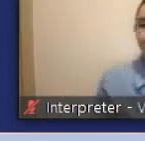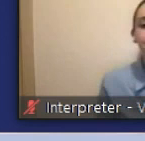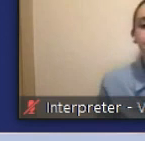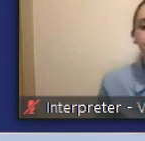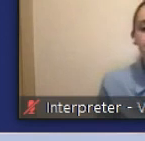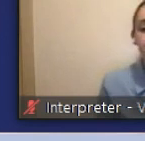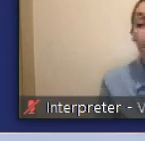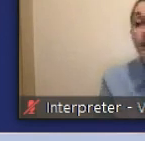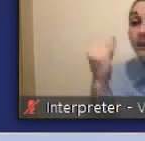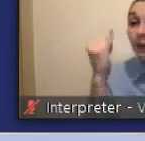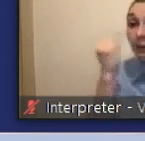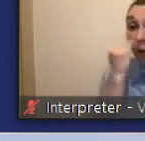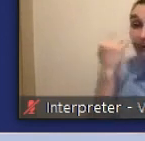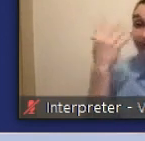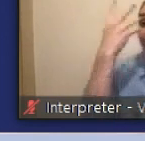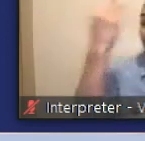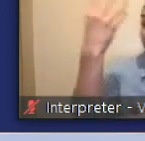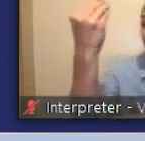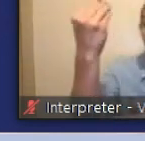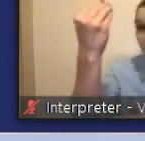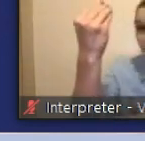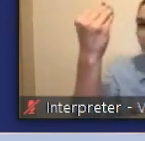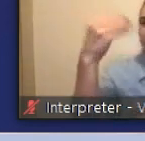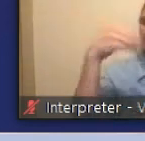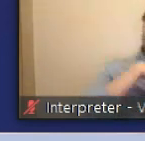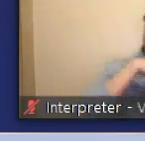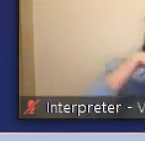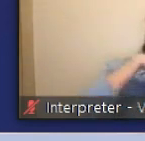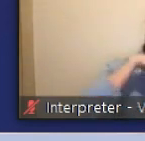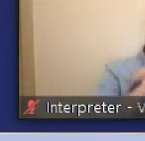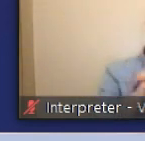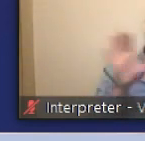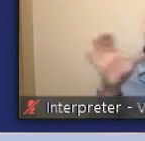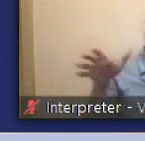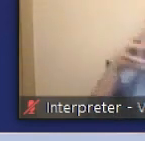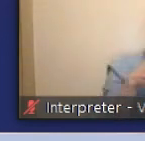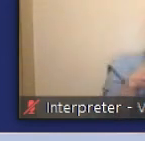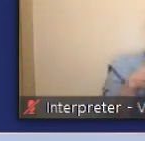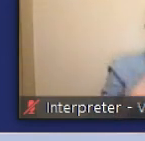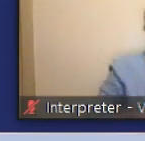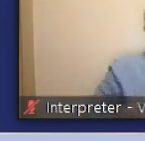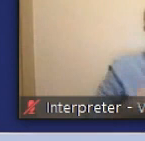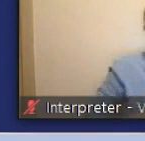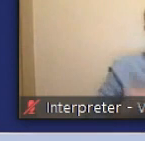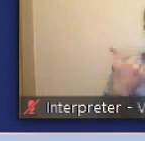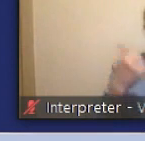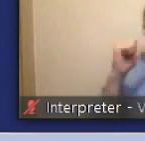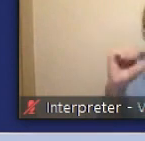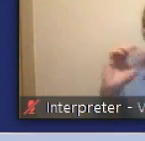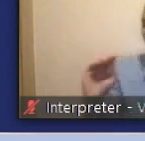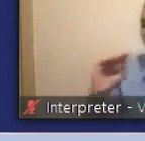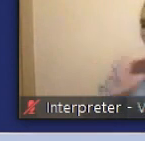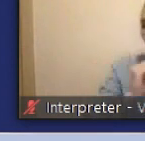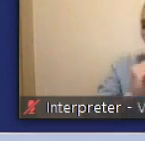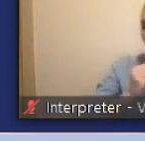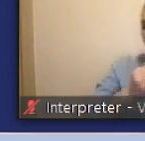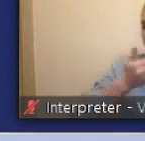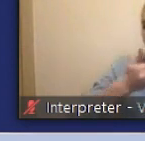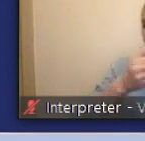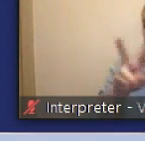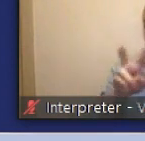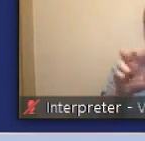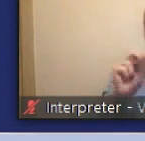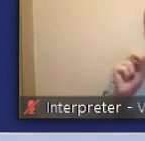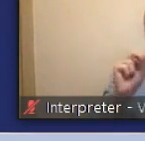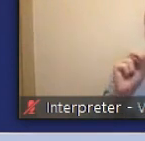opportunities for improving ventilation. We know that ventilation is an important way of reducing risk for COVID exposure. And we have